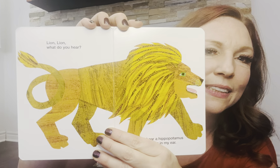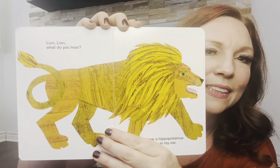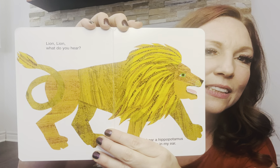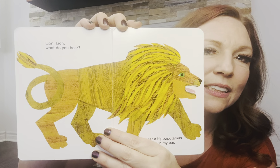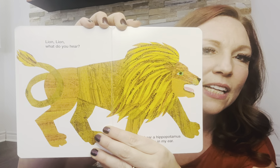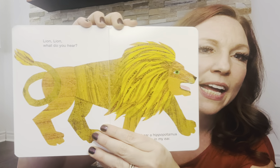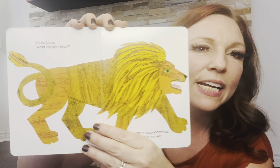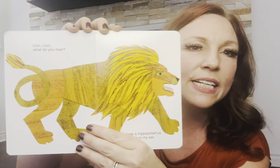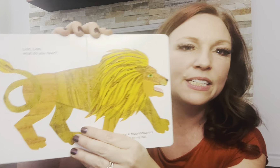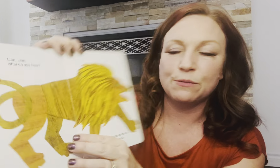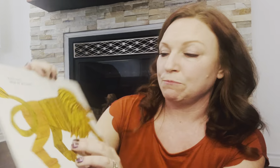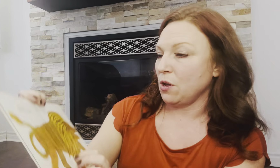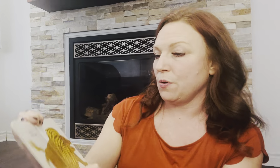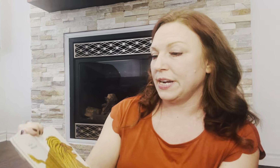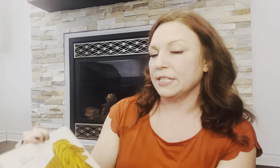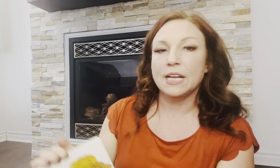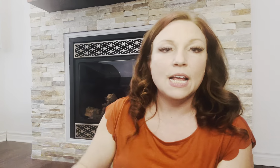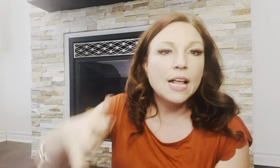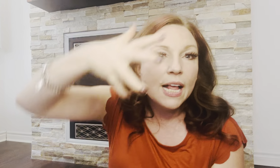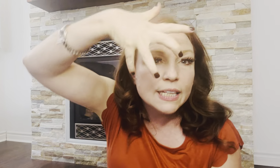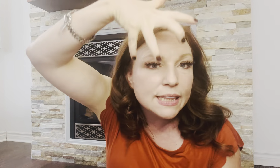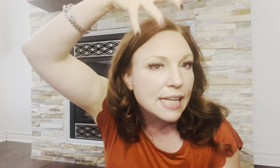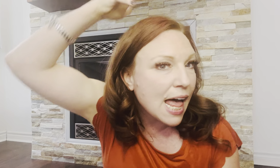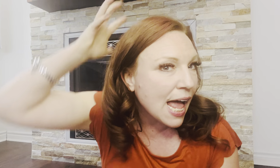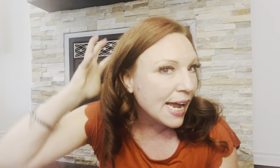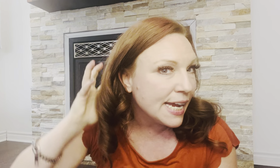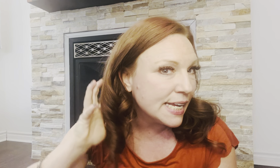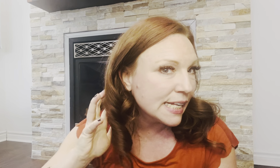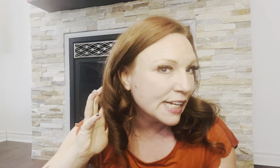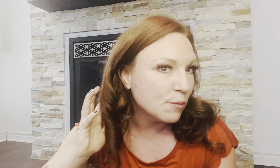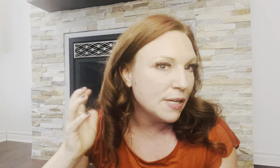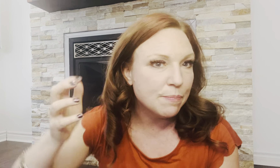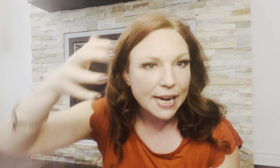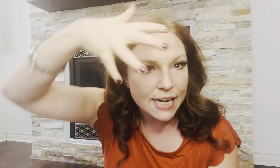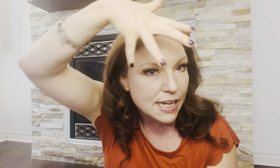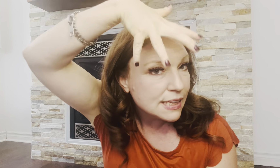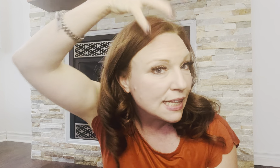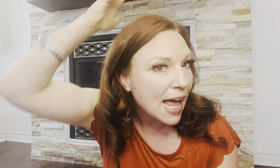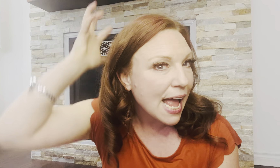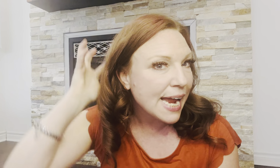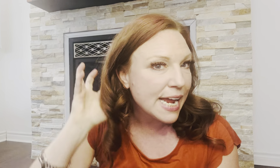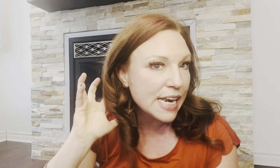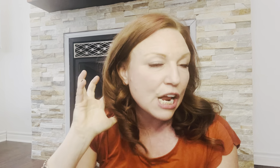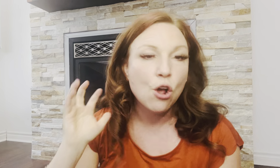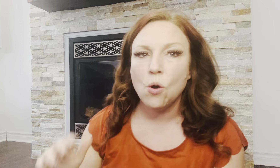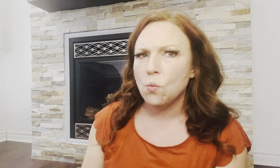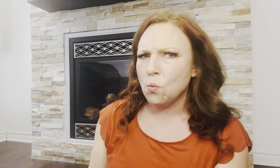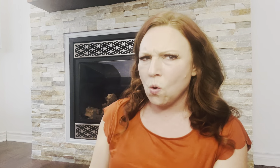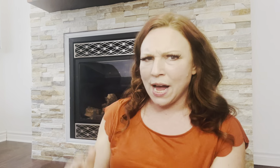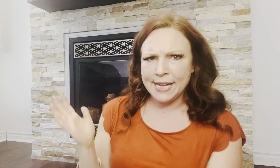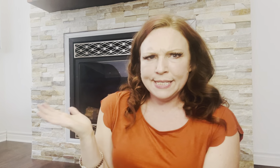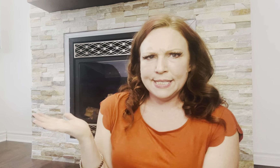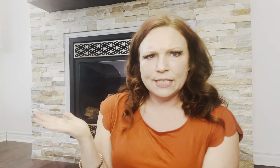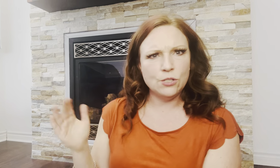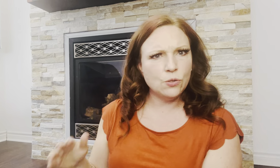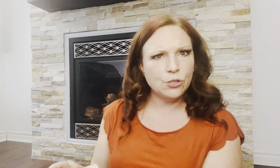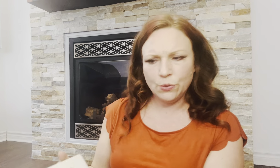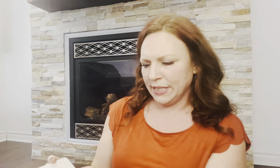Here's a lion. All right. Lion, like the big mane. Lion, what do you